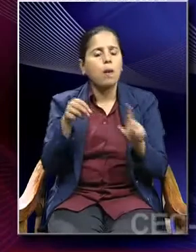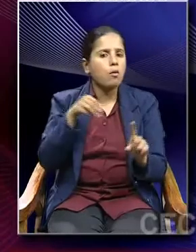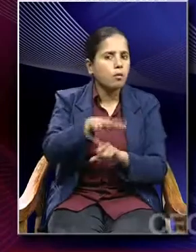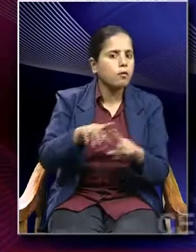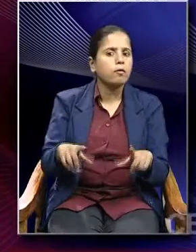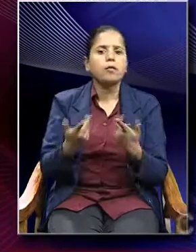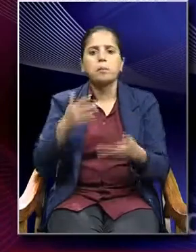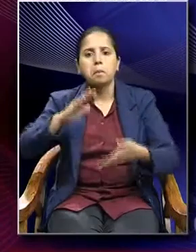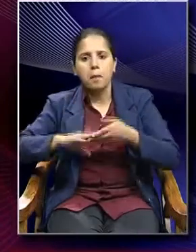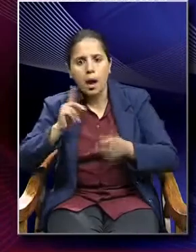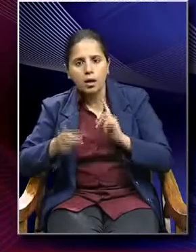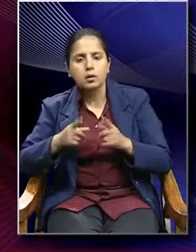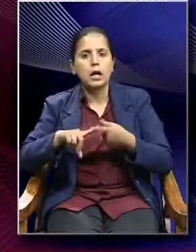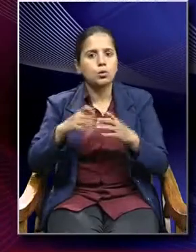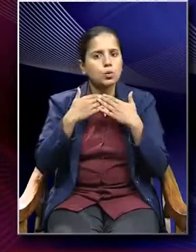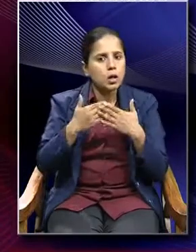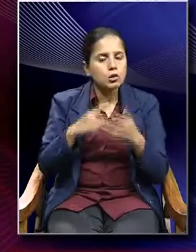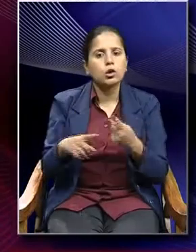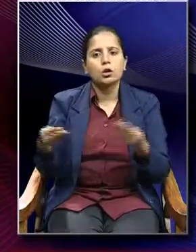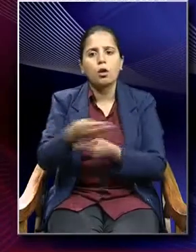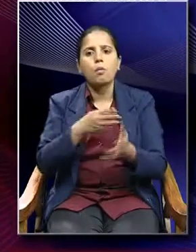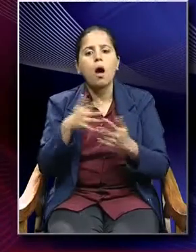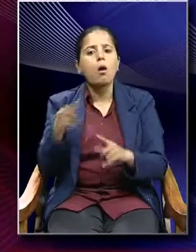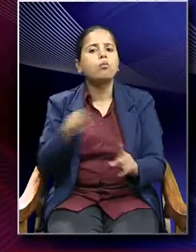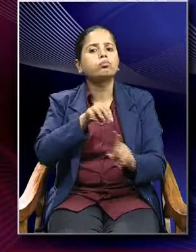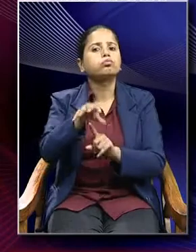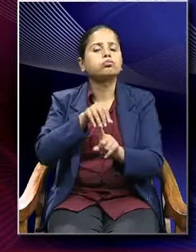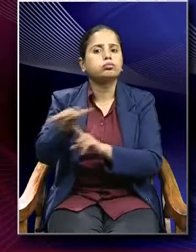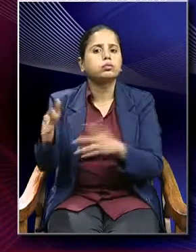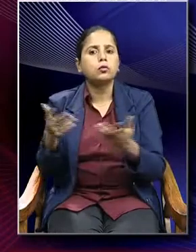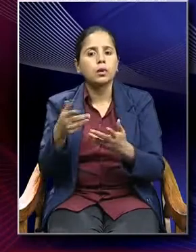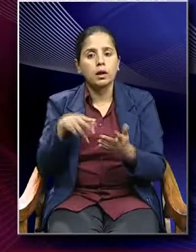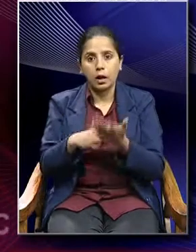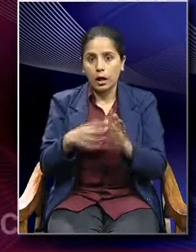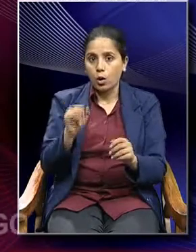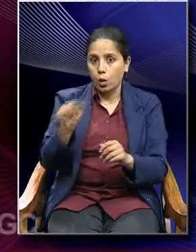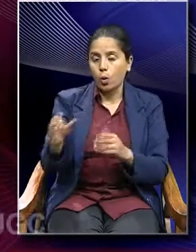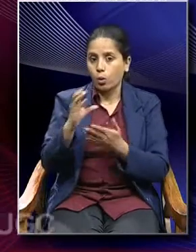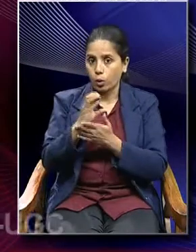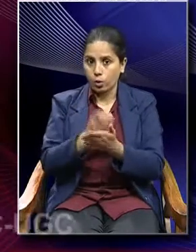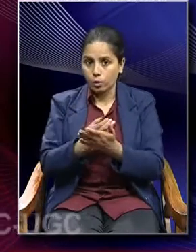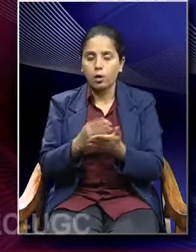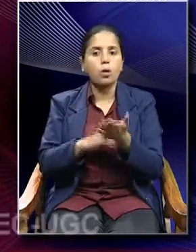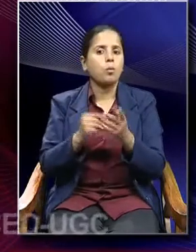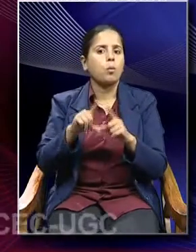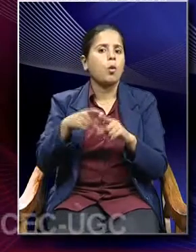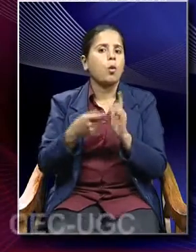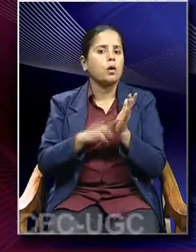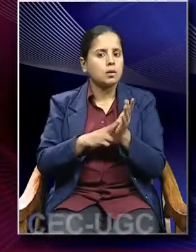marriage, education, economy. So because of the nature of the discipline, modernity kind